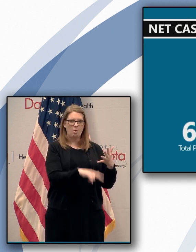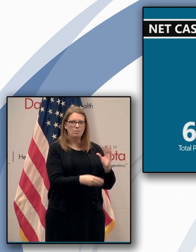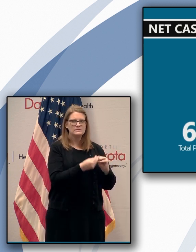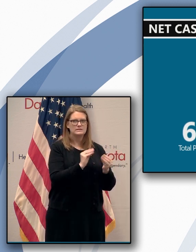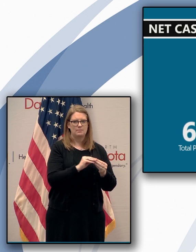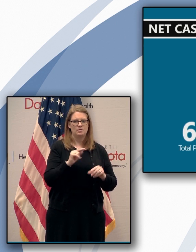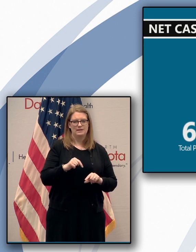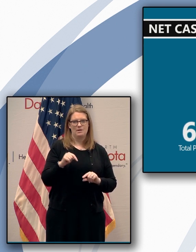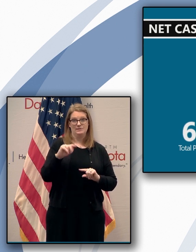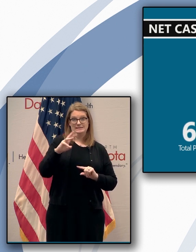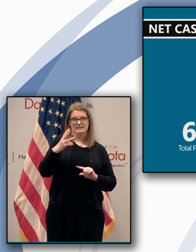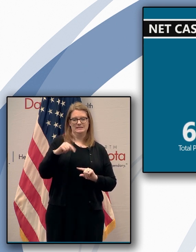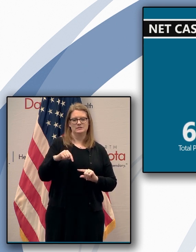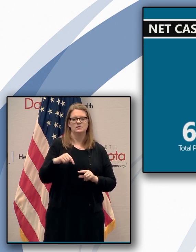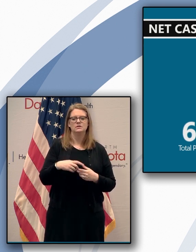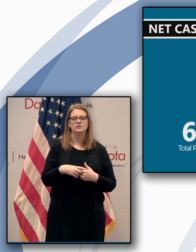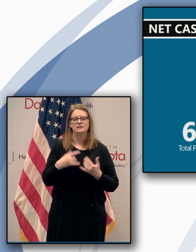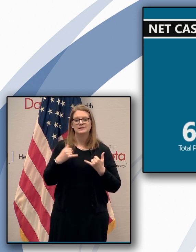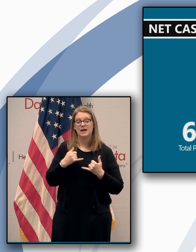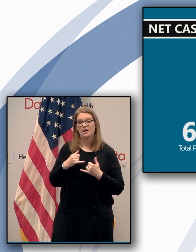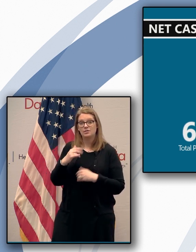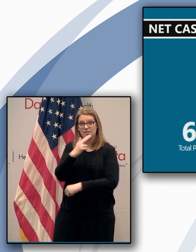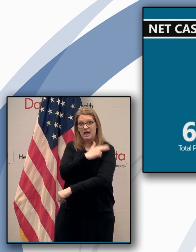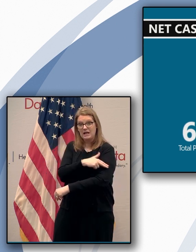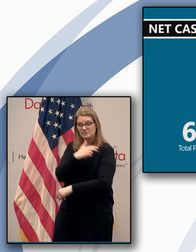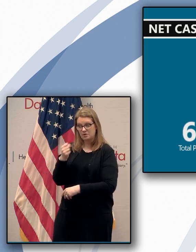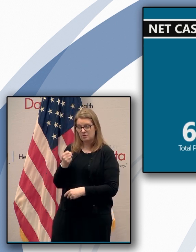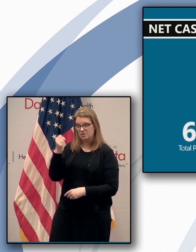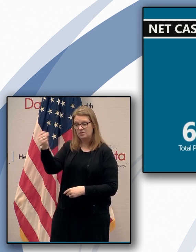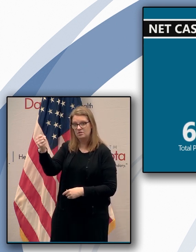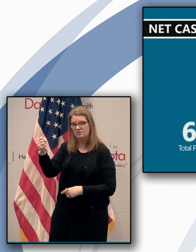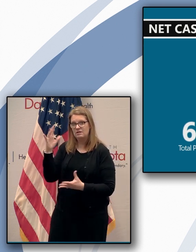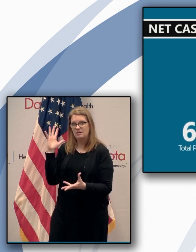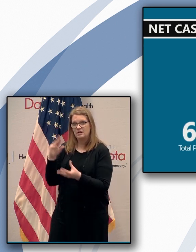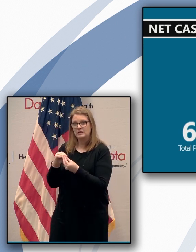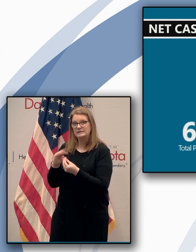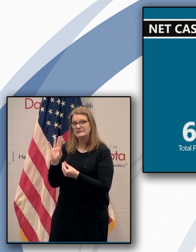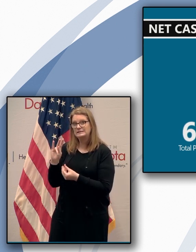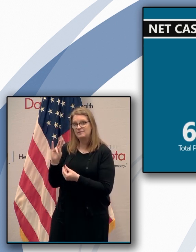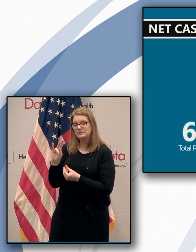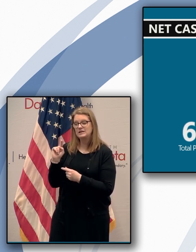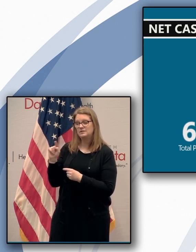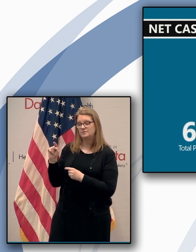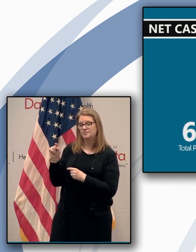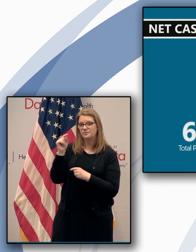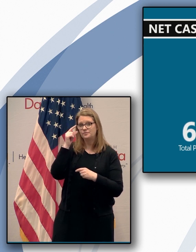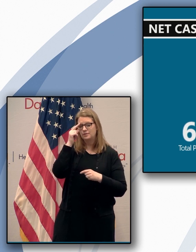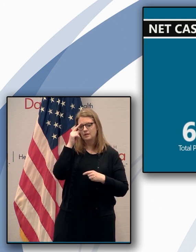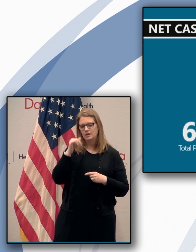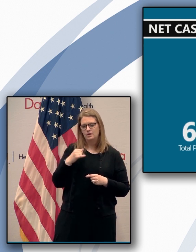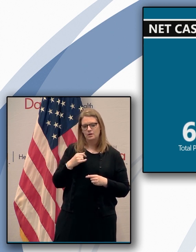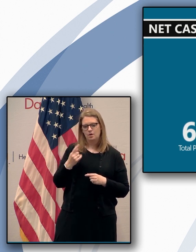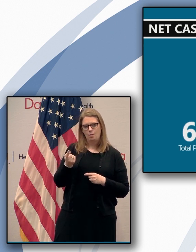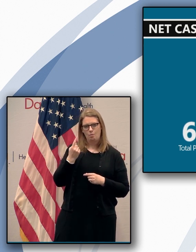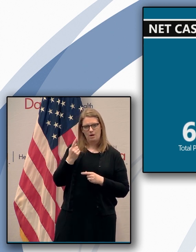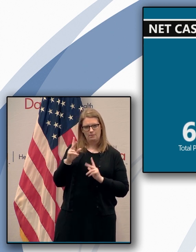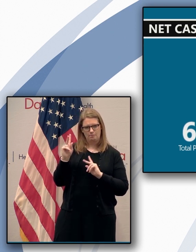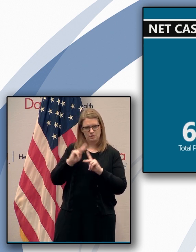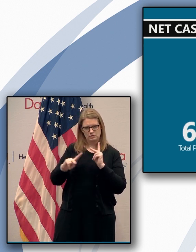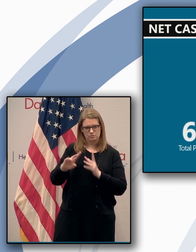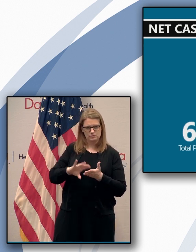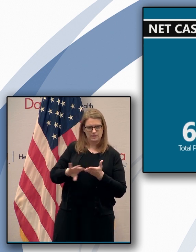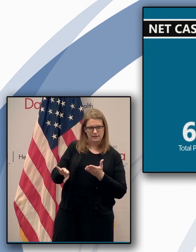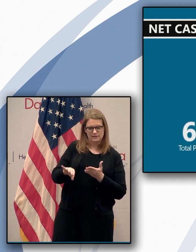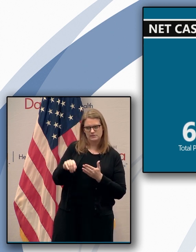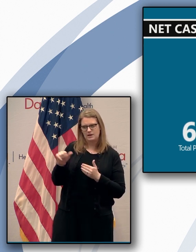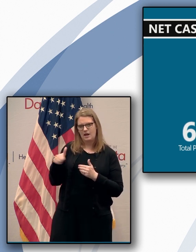hospitalized, we're at 17, and that is the same number, but that's there is a put and a take in there, which is there one person was released and another